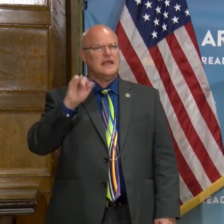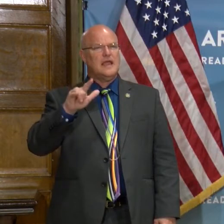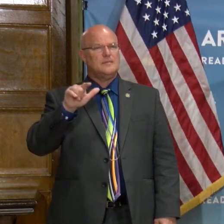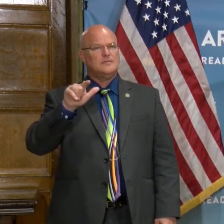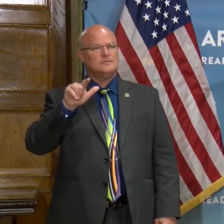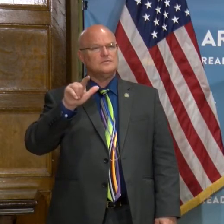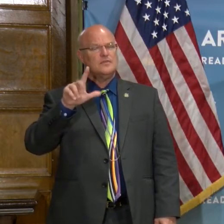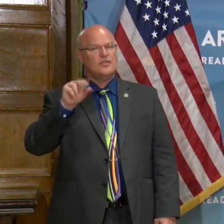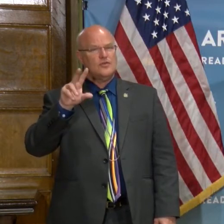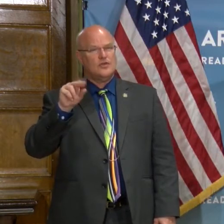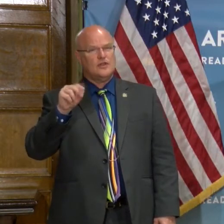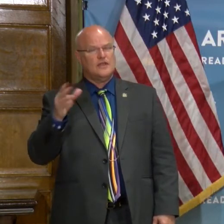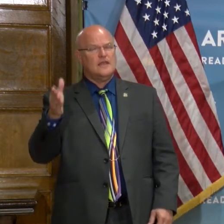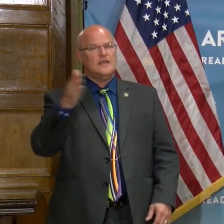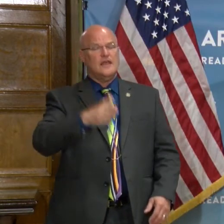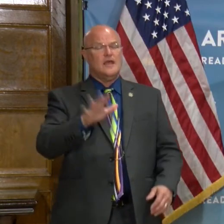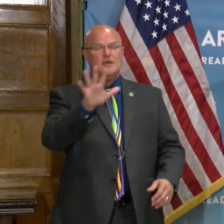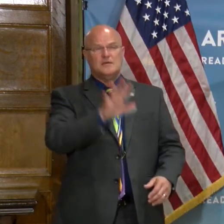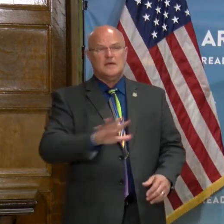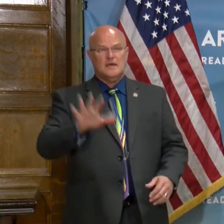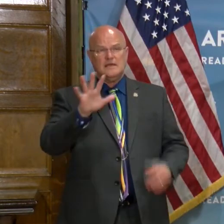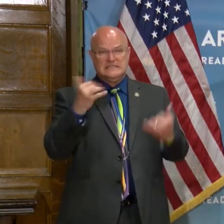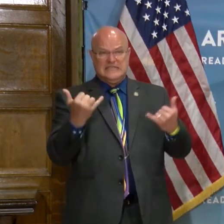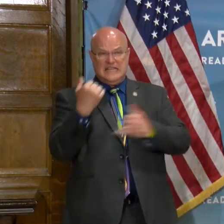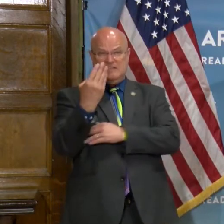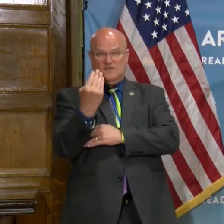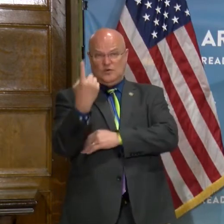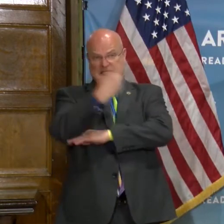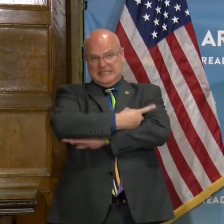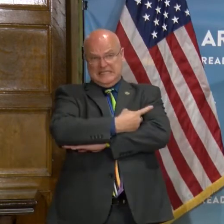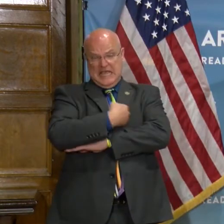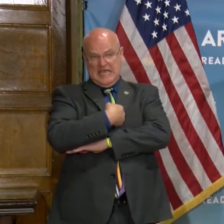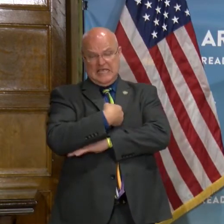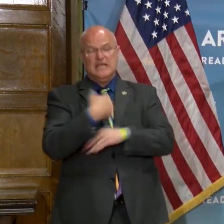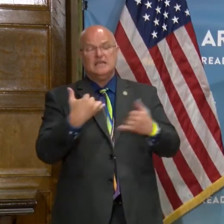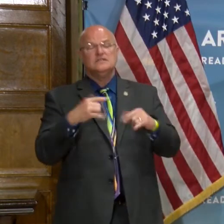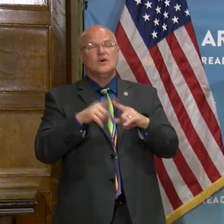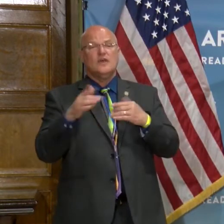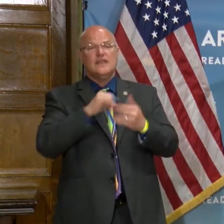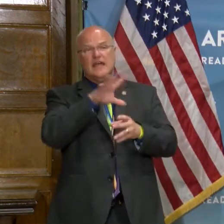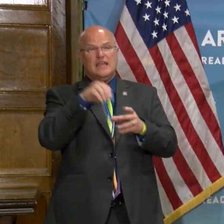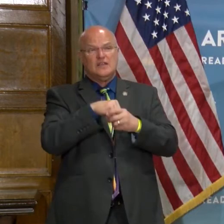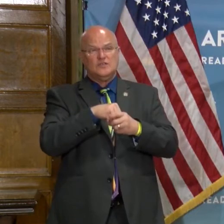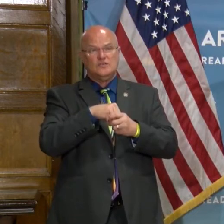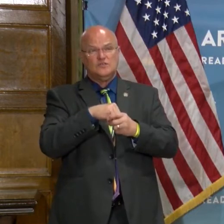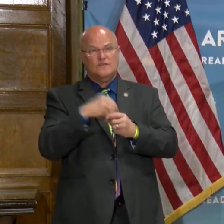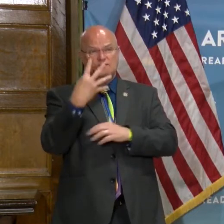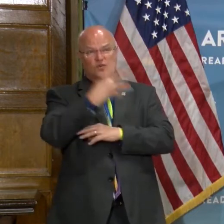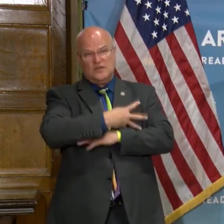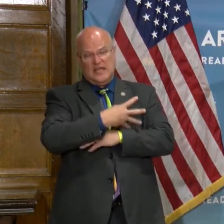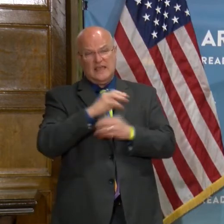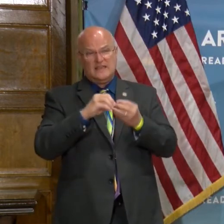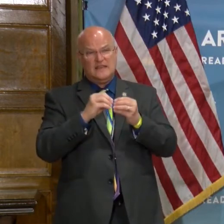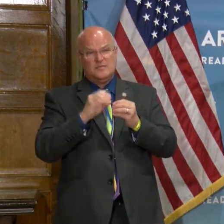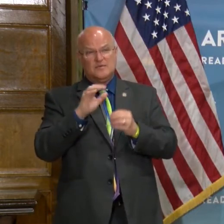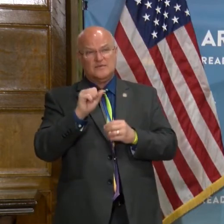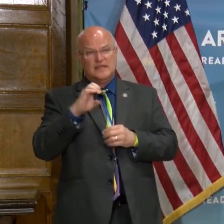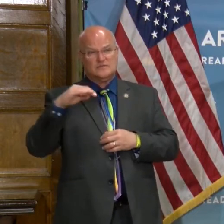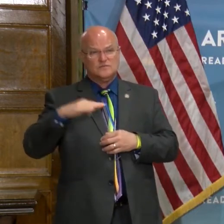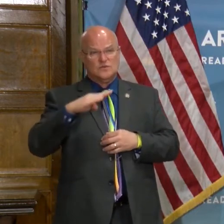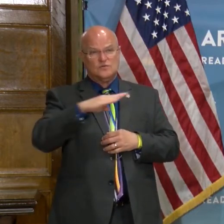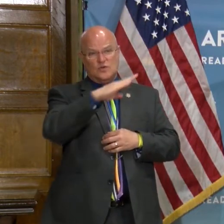28th. That would mean roughly today is the 14th day. But even that includes around 4 days in which the number of new cases